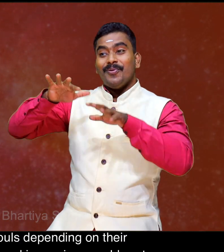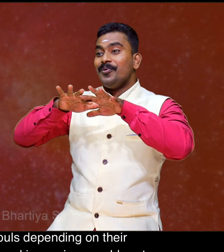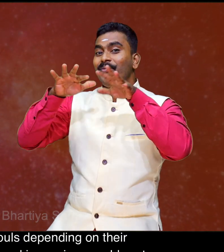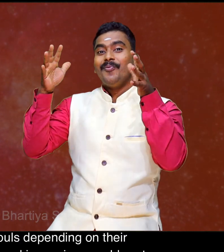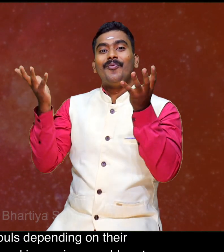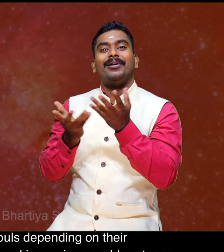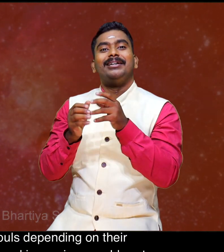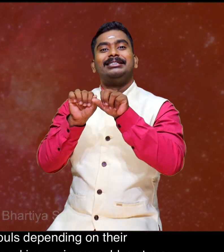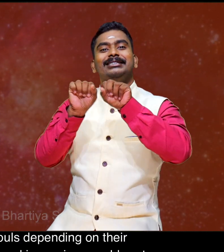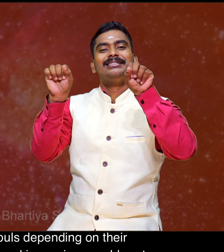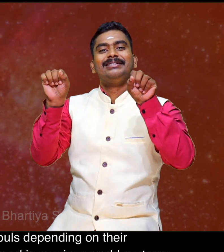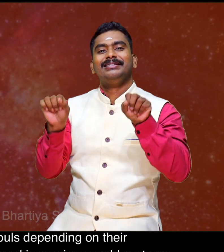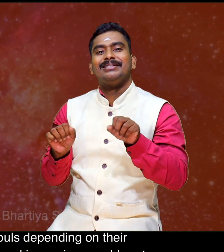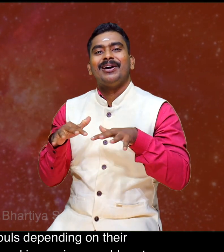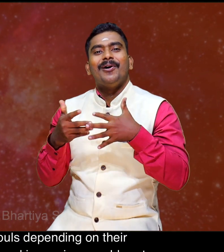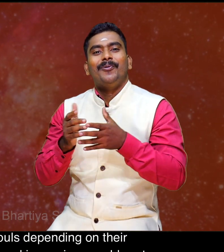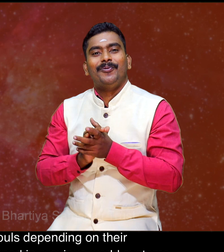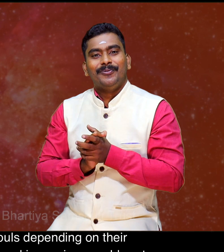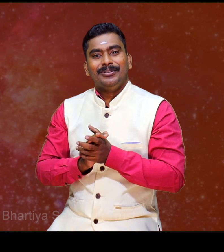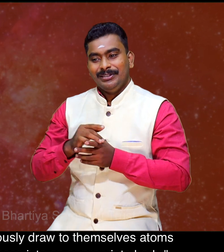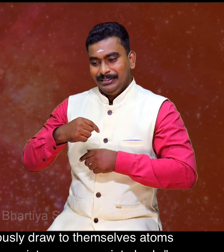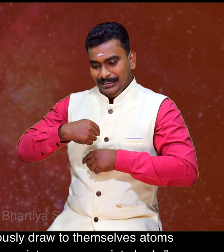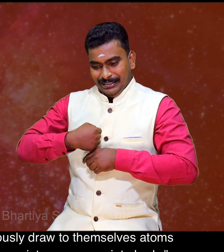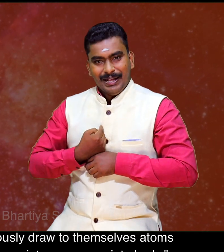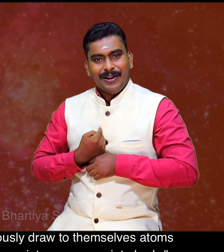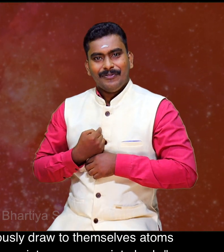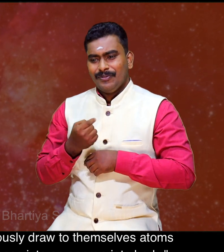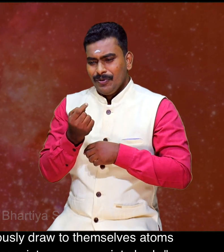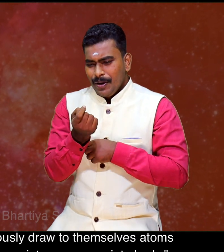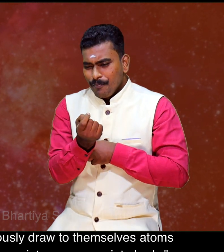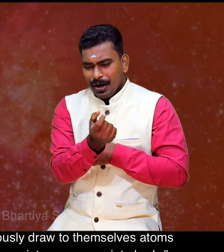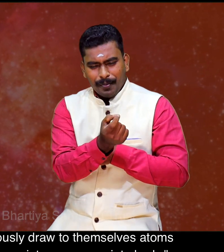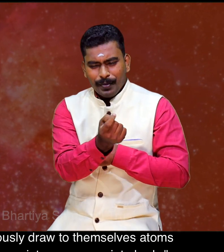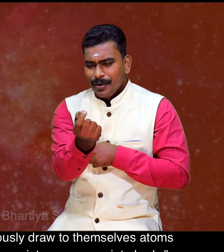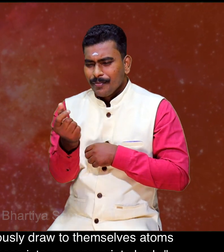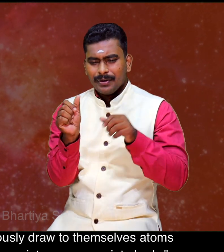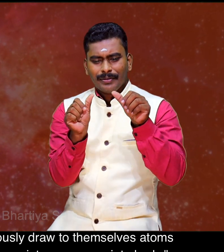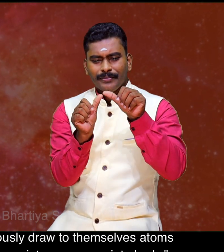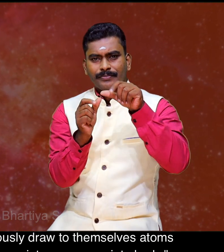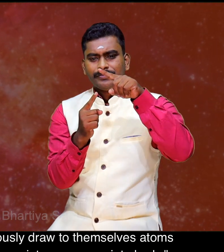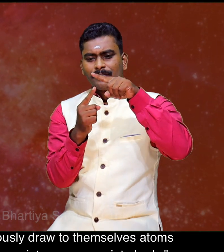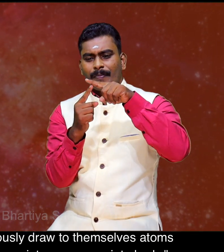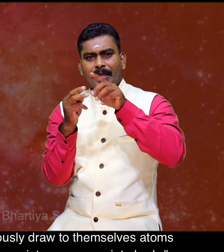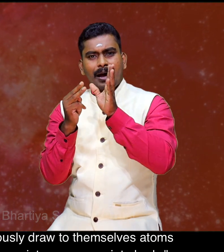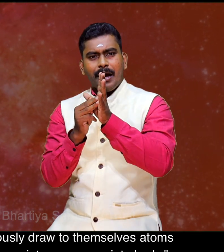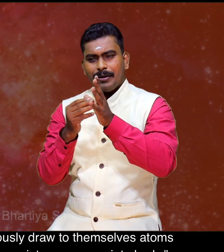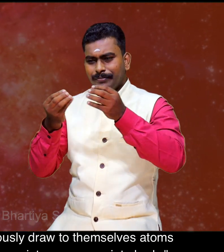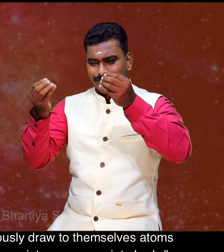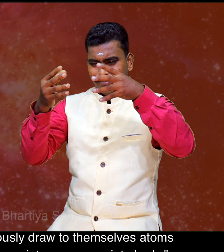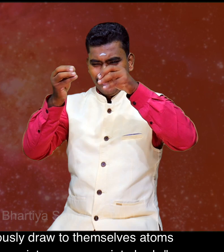karma earned in the previous world systems, spontaneously draw to themselves atoms that coalesces into